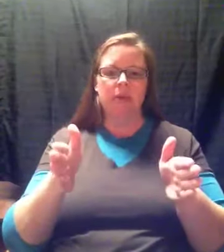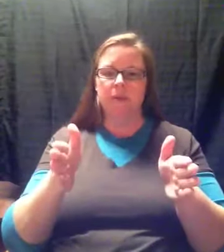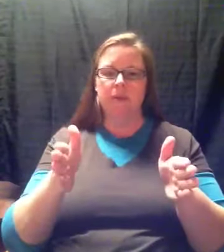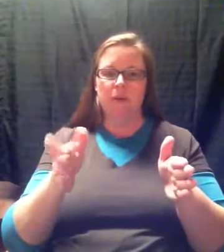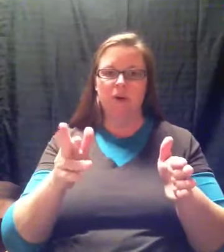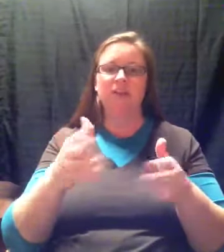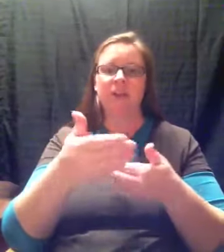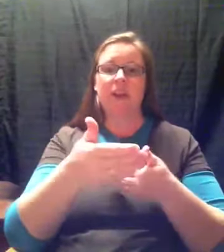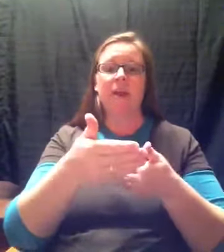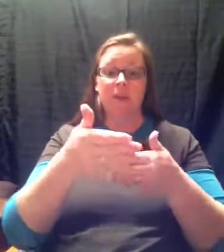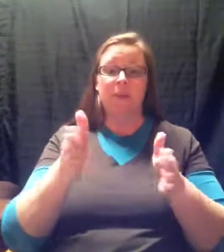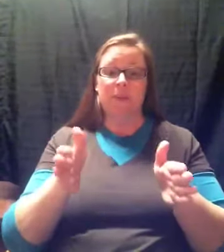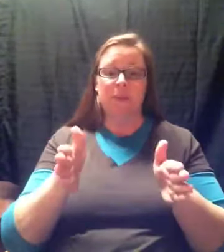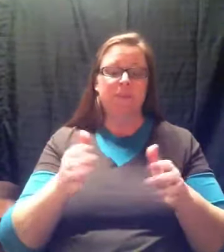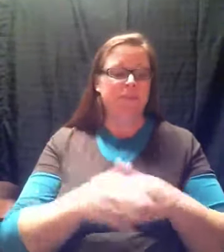the R's. Room.